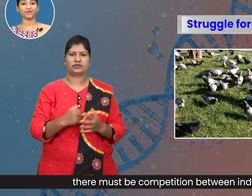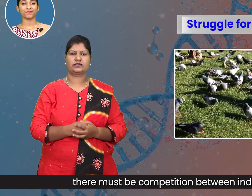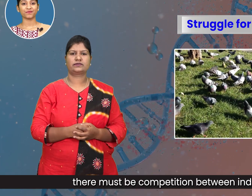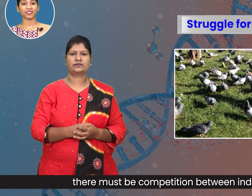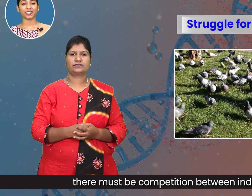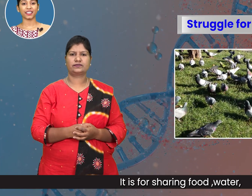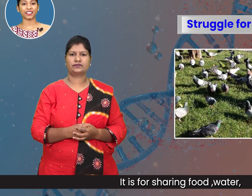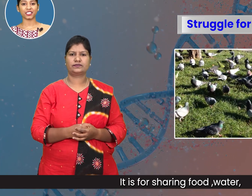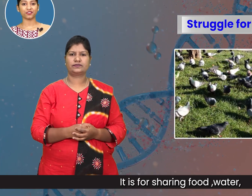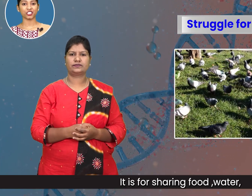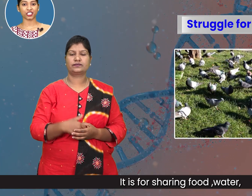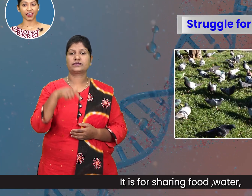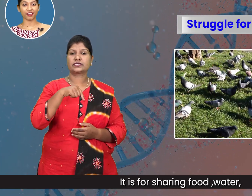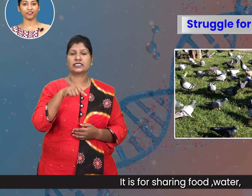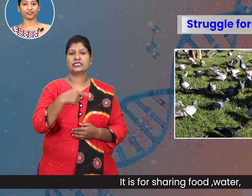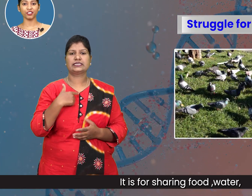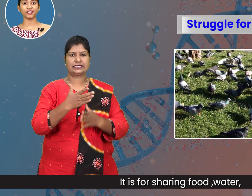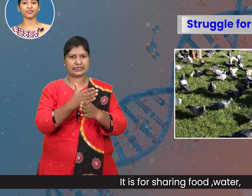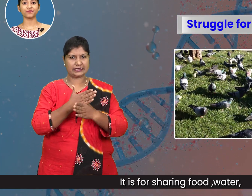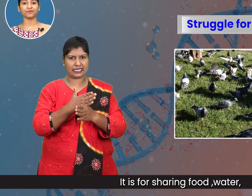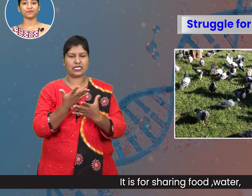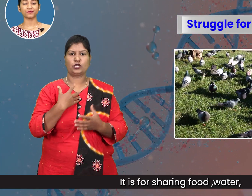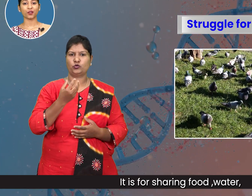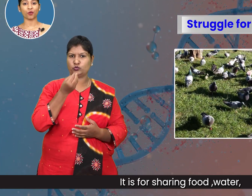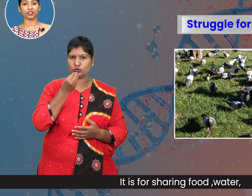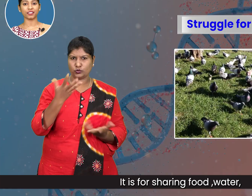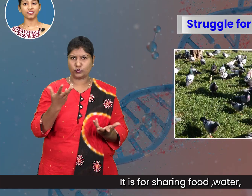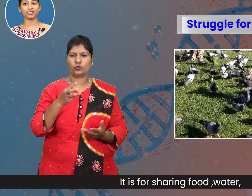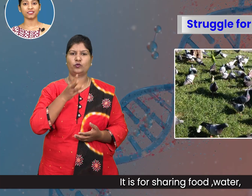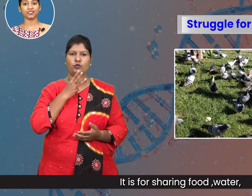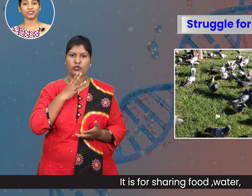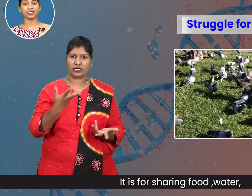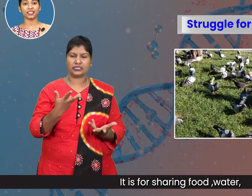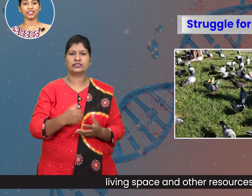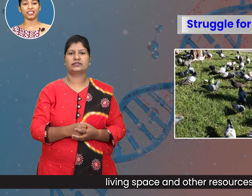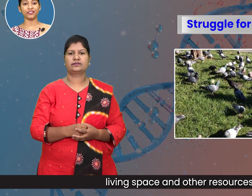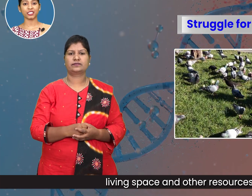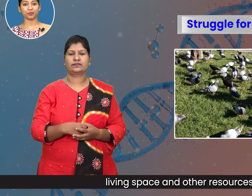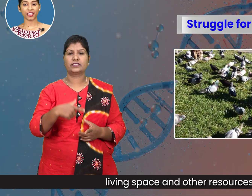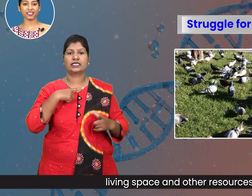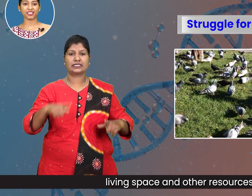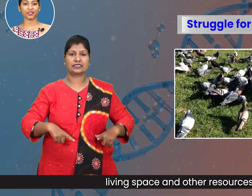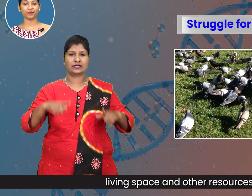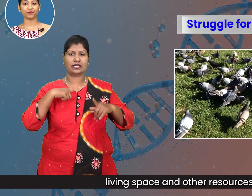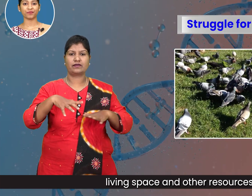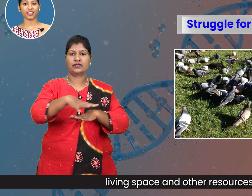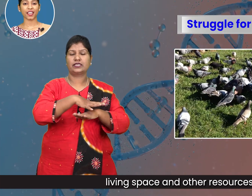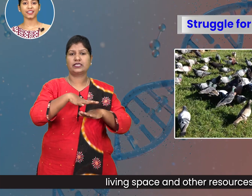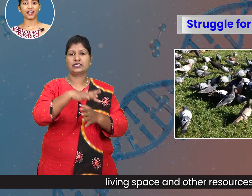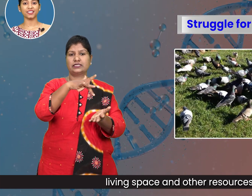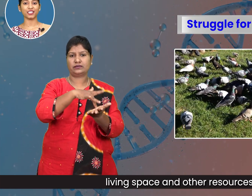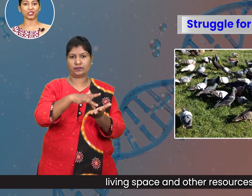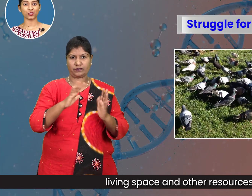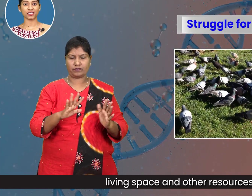It is for sharing food, water, living space,